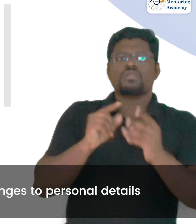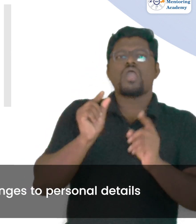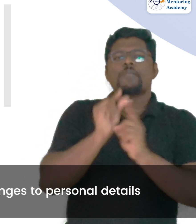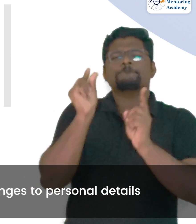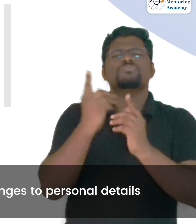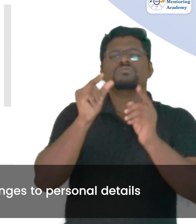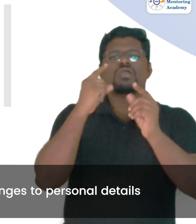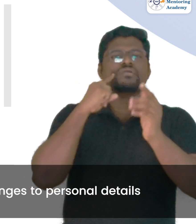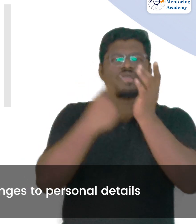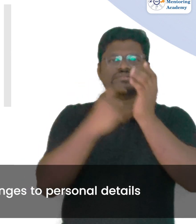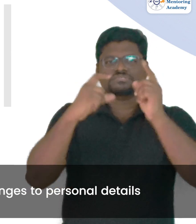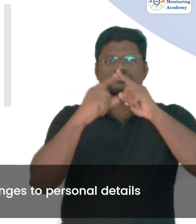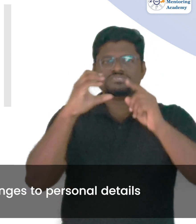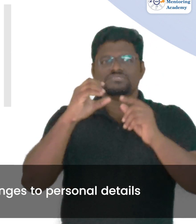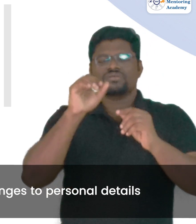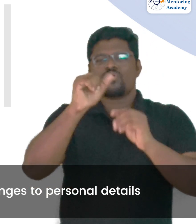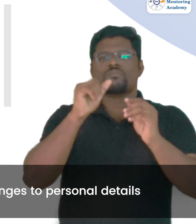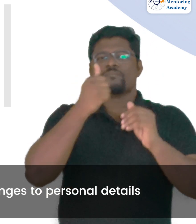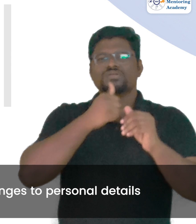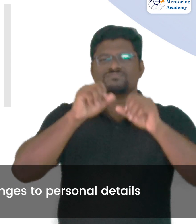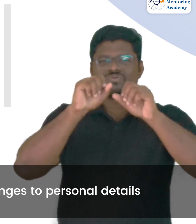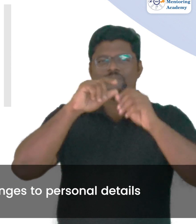Update IRCTC if there are changes to personal details.